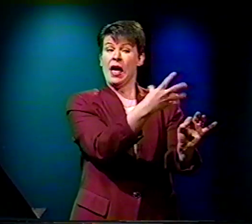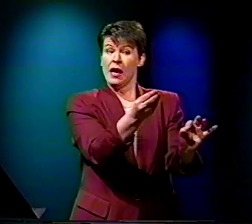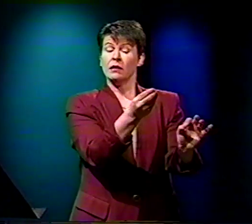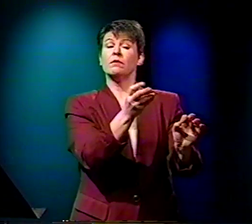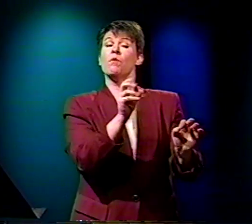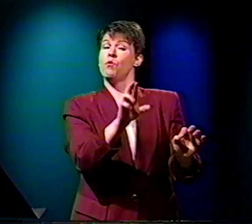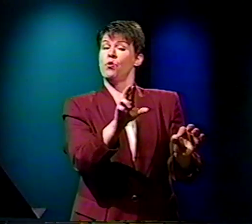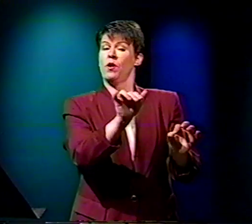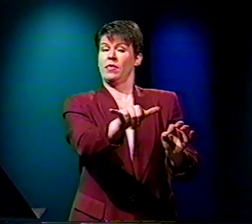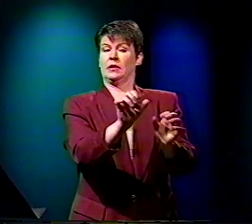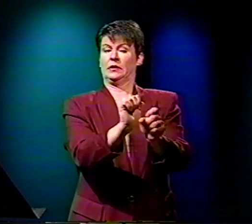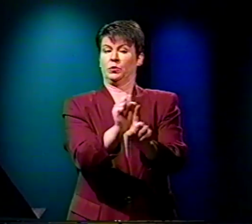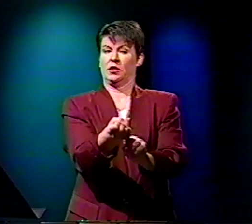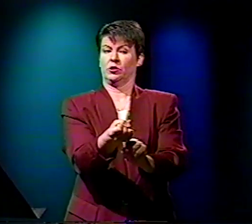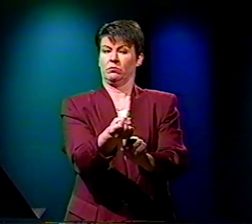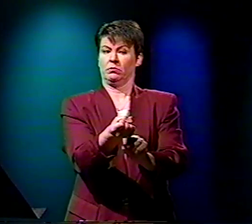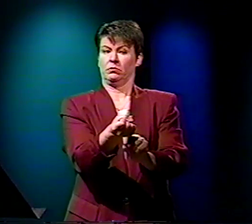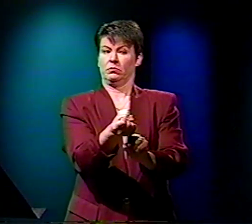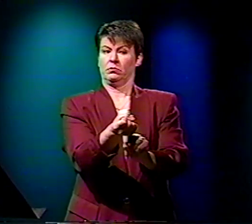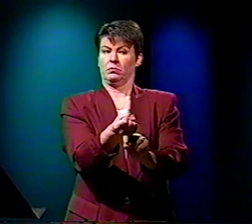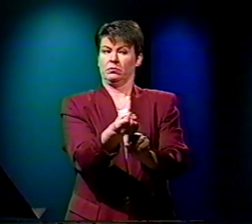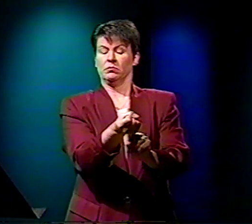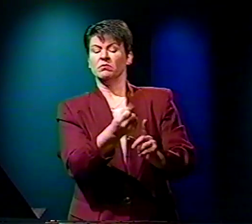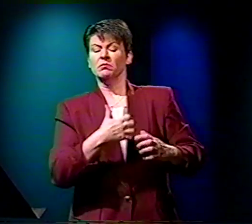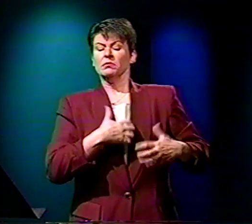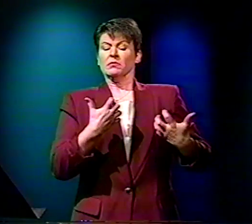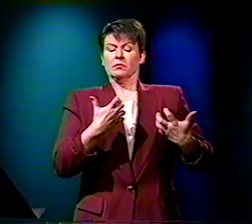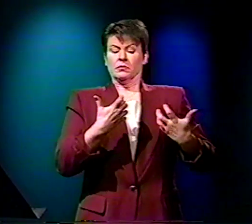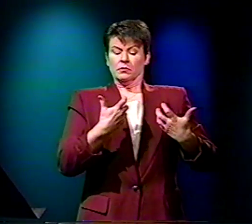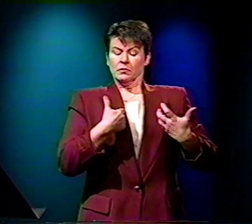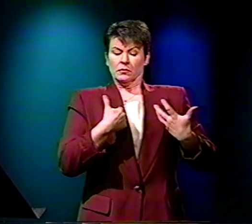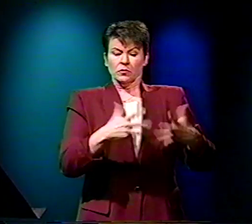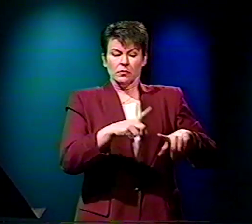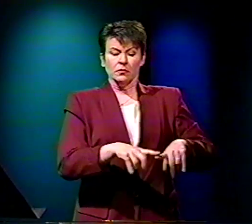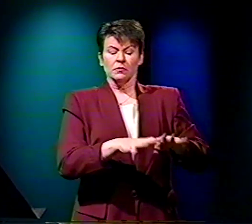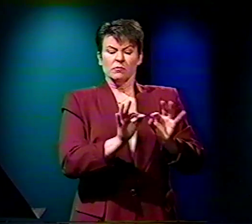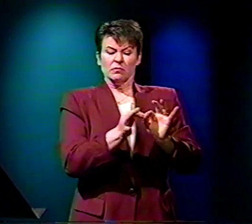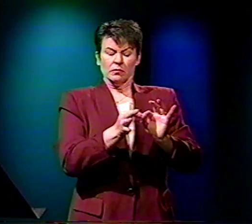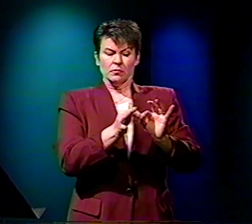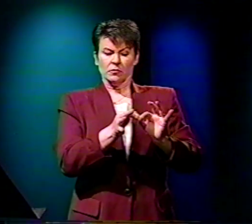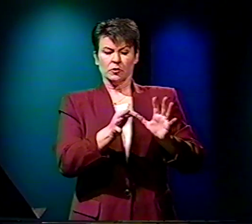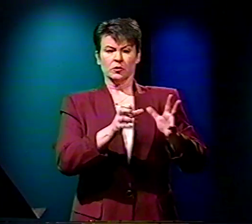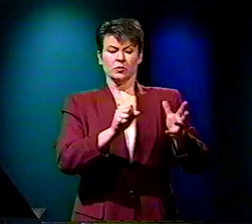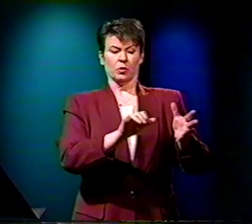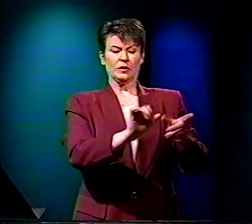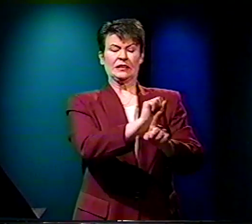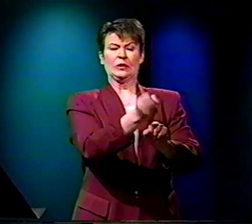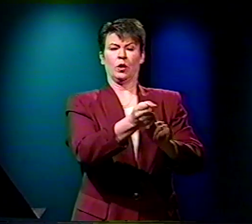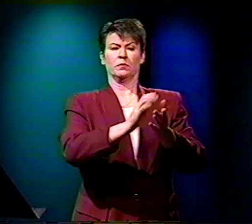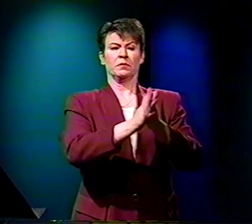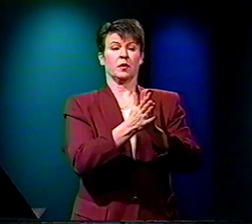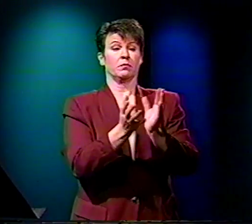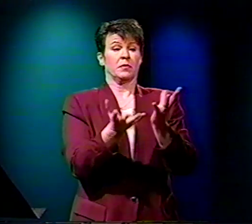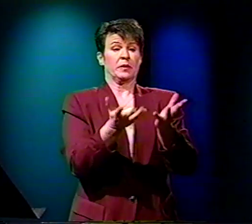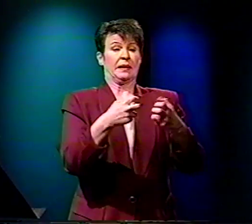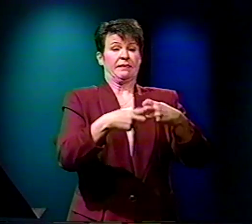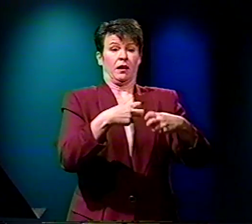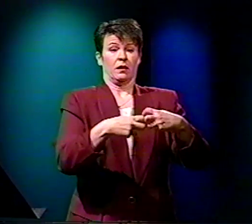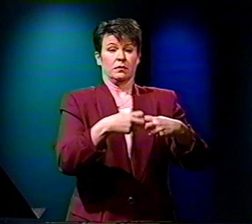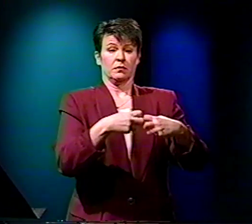resentment to the interpreter and to that situation. That hostility about interpreters